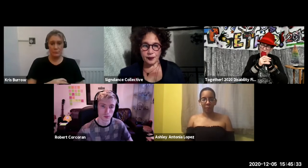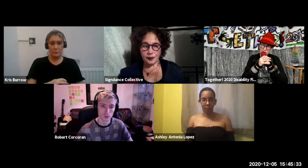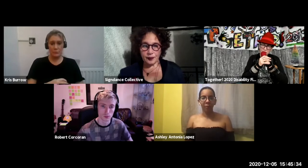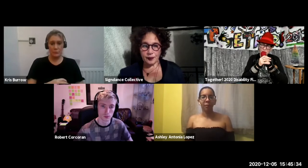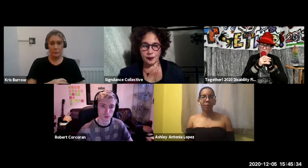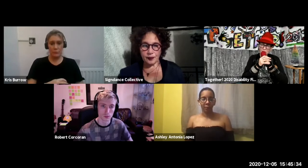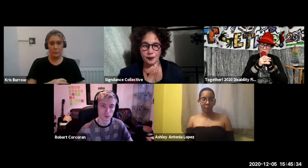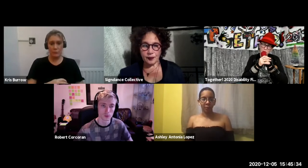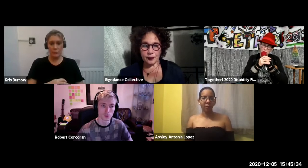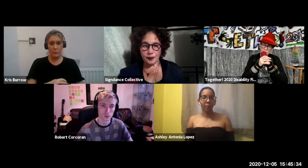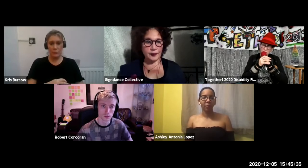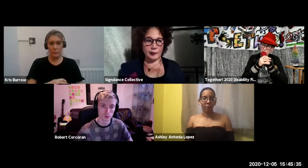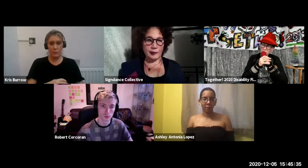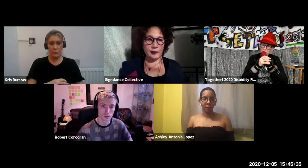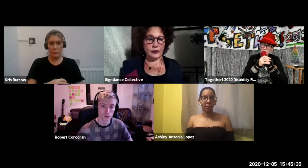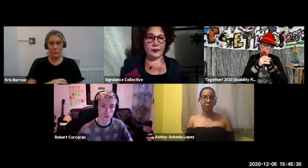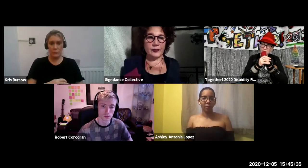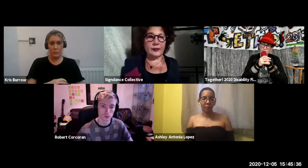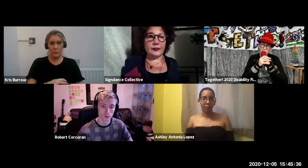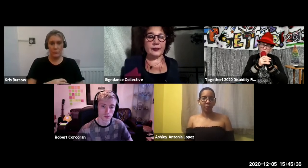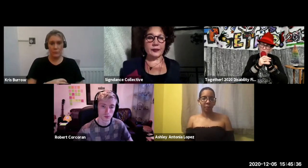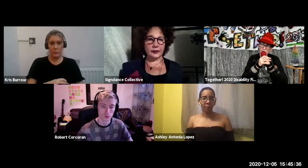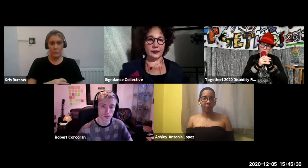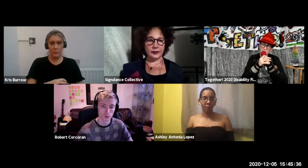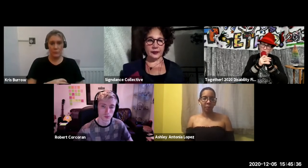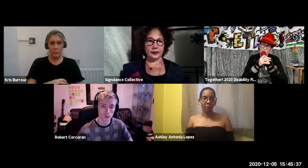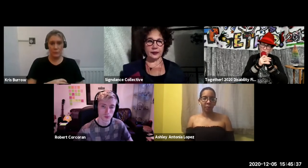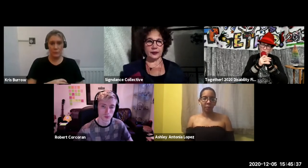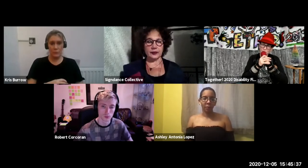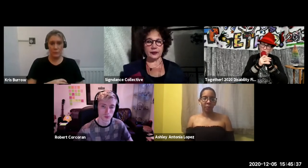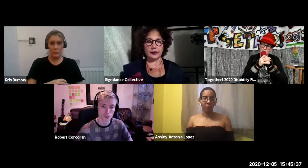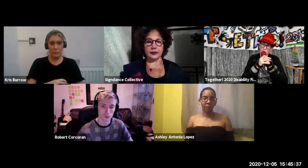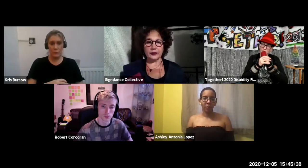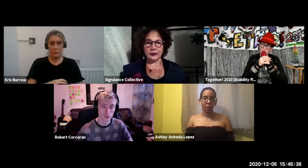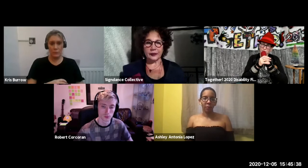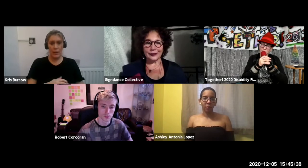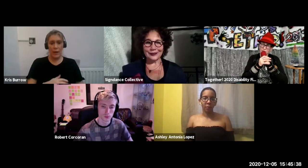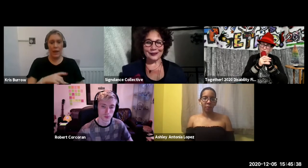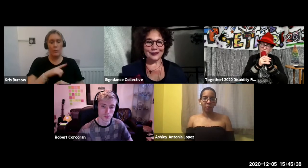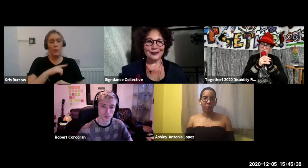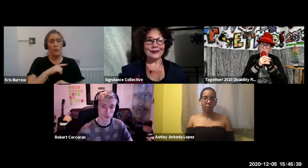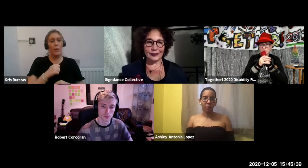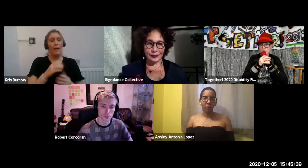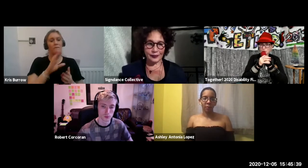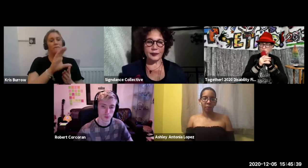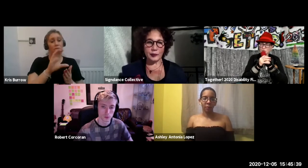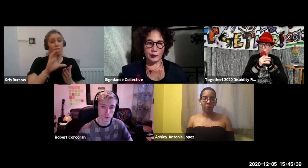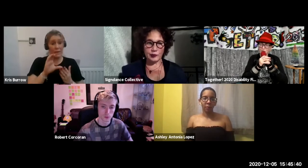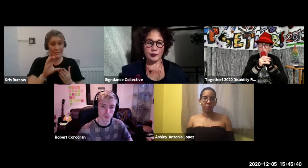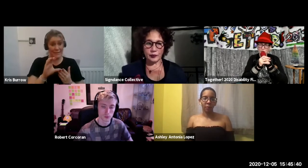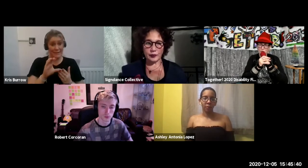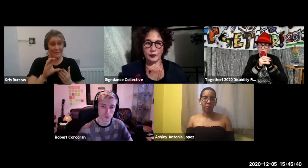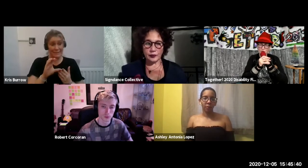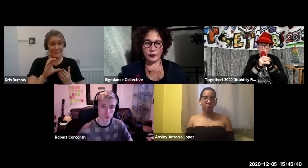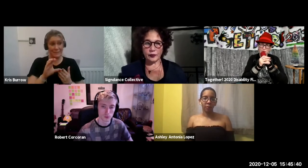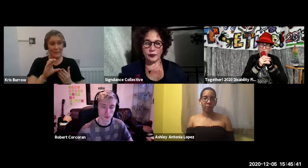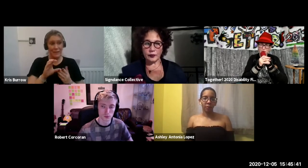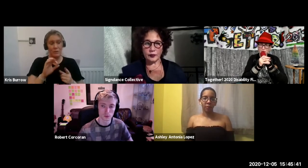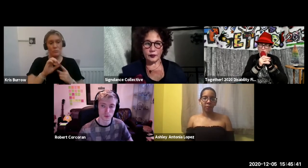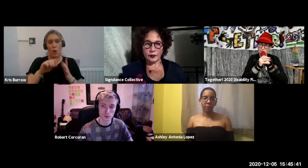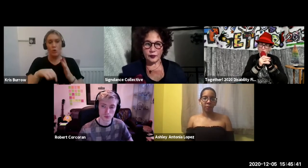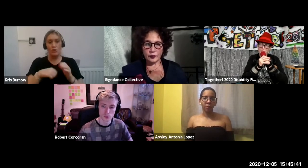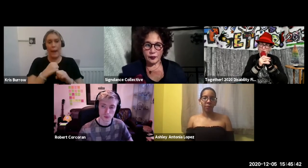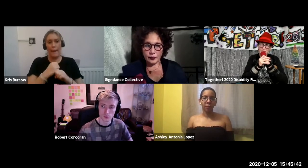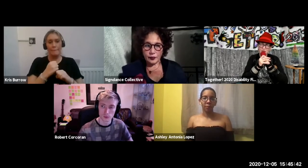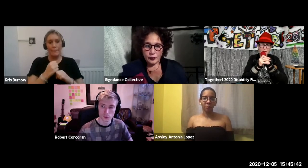And simply because we've had funding sessions on day one of the film festival, because after all, that's always the